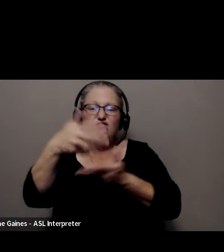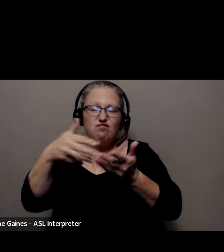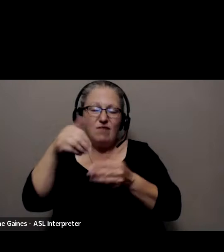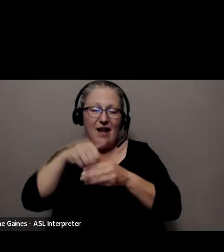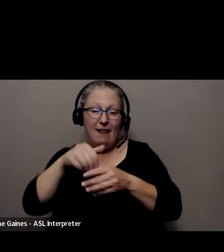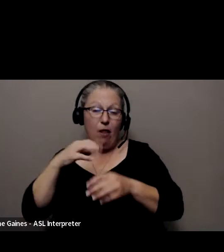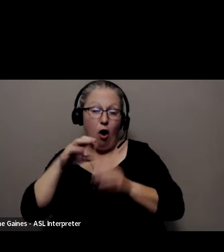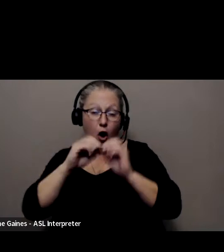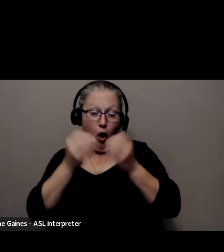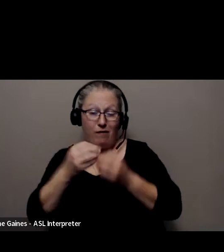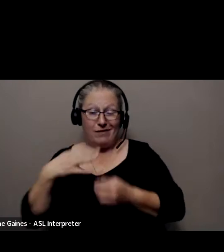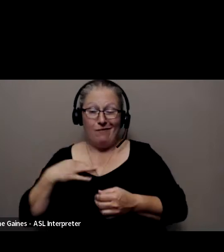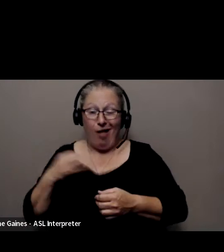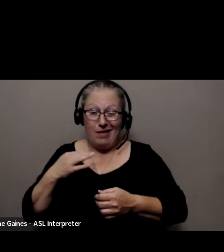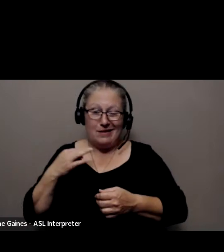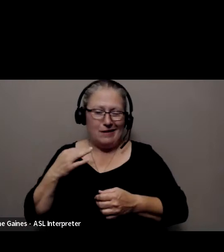voluntarily